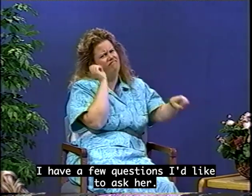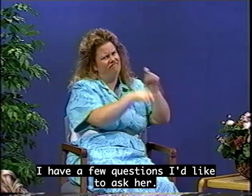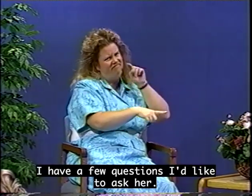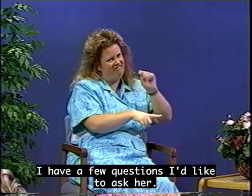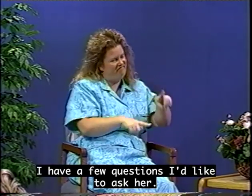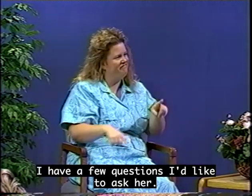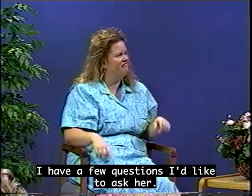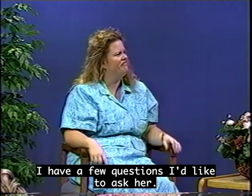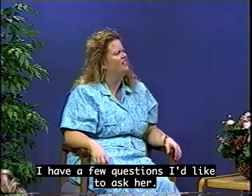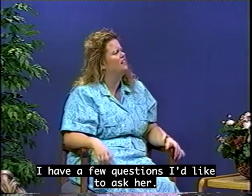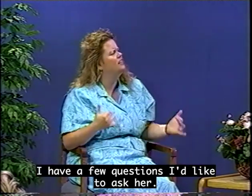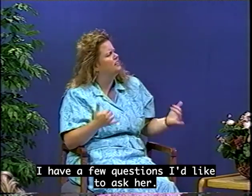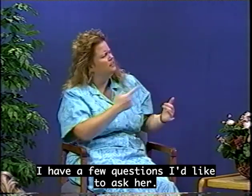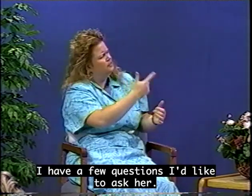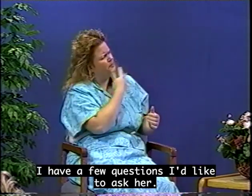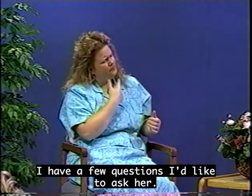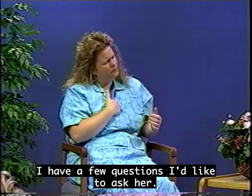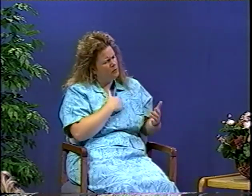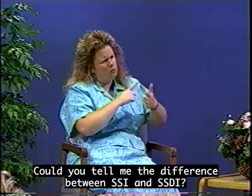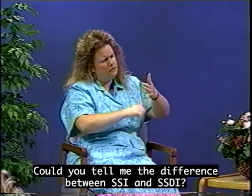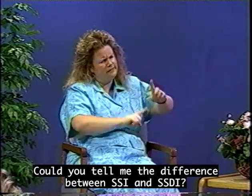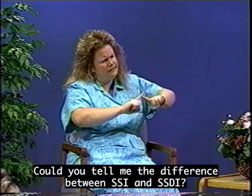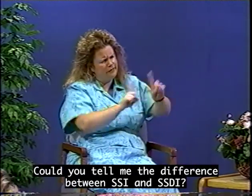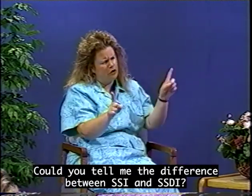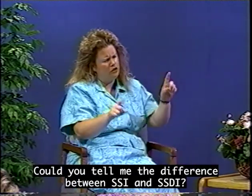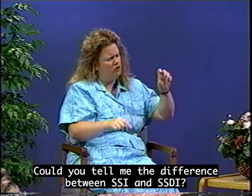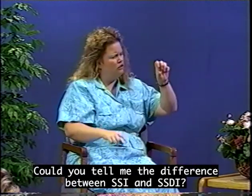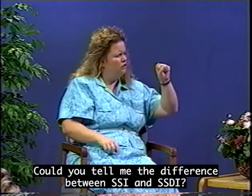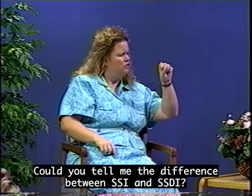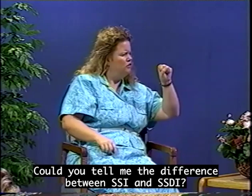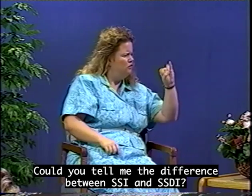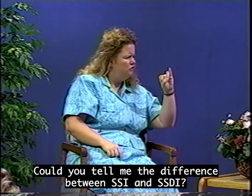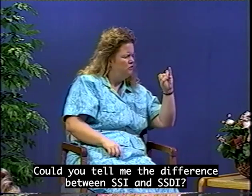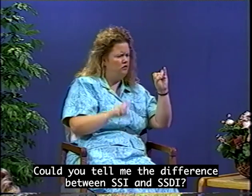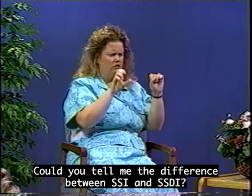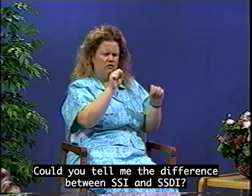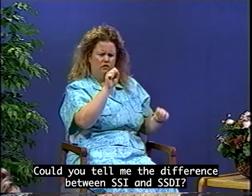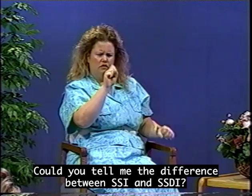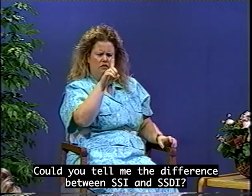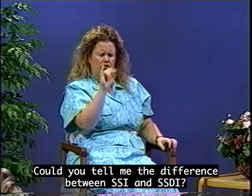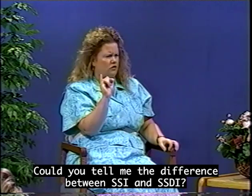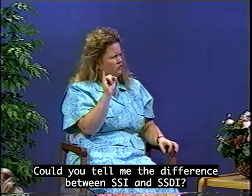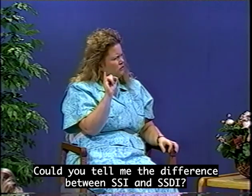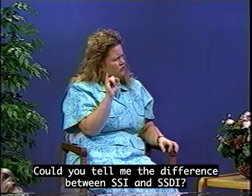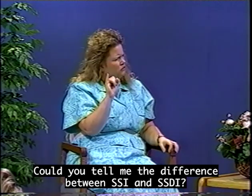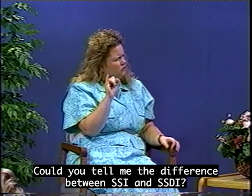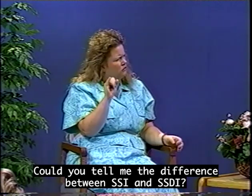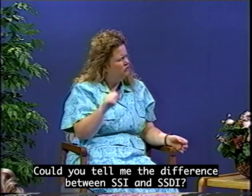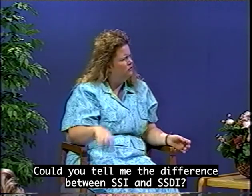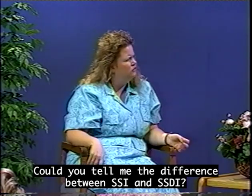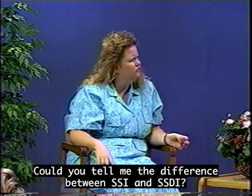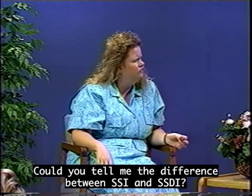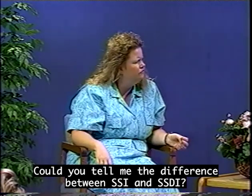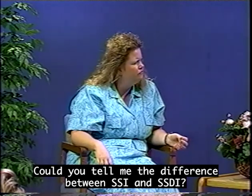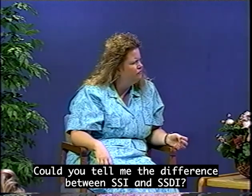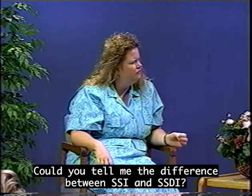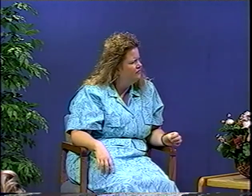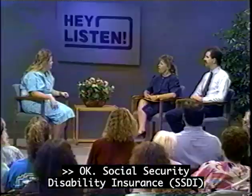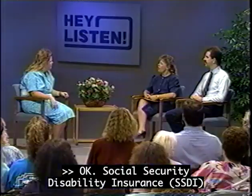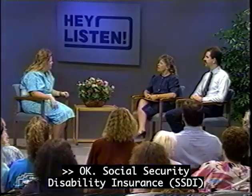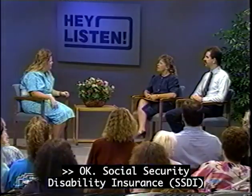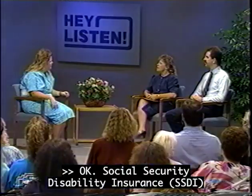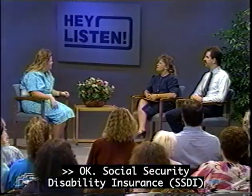office. I have a few questions I'd like to ask her. Could you tell me the difference between SSI and